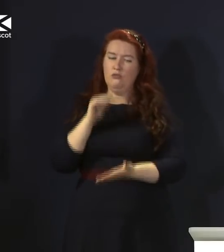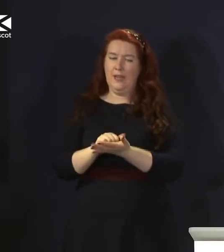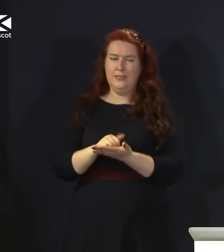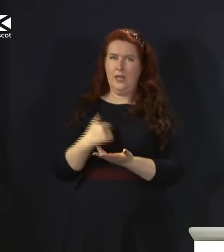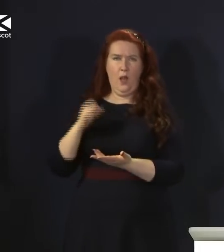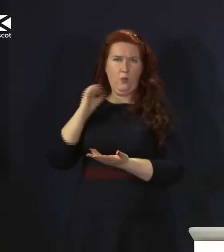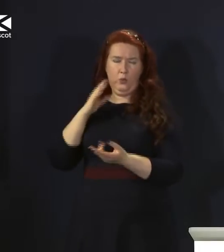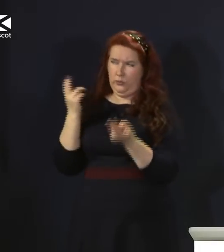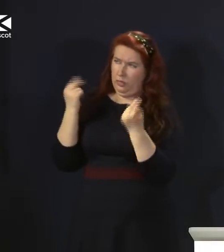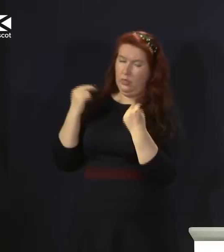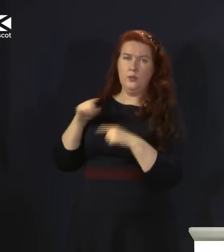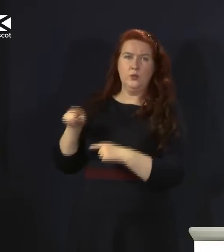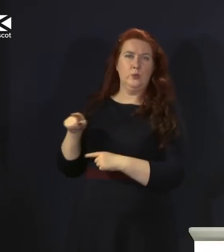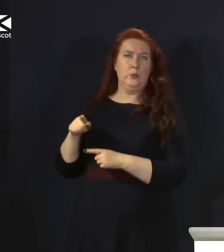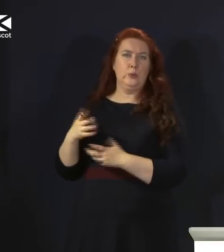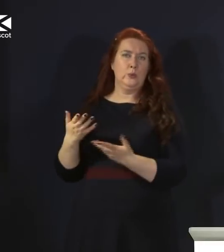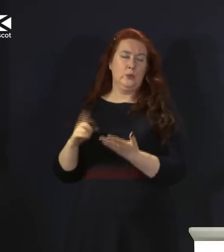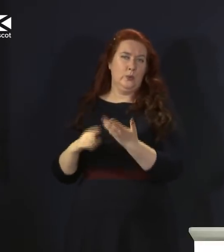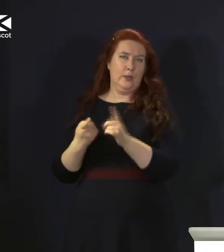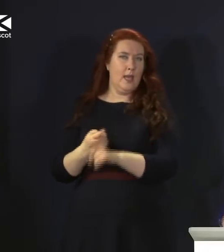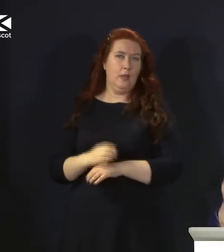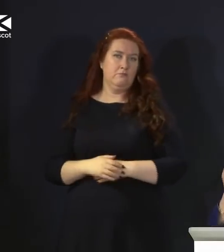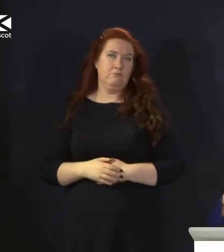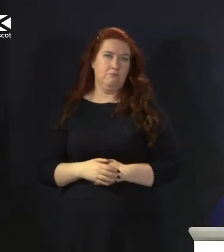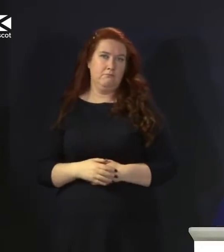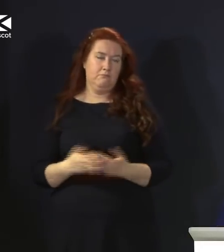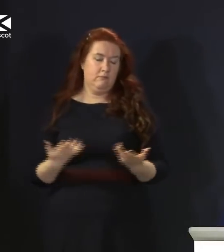for us. And we'll obviously make those judgments as we go along.